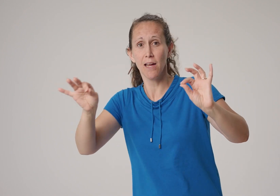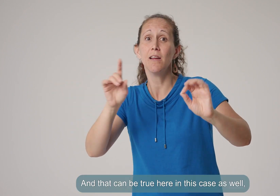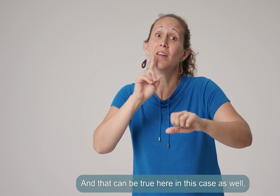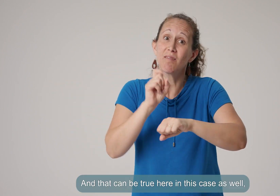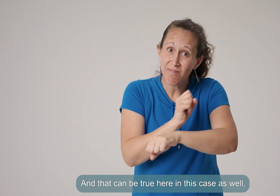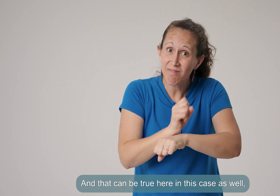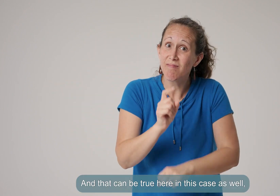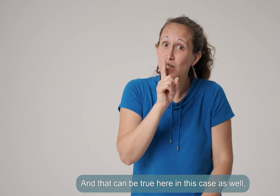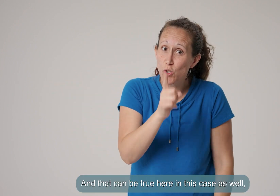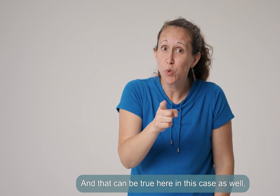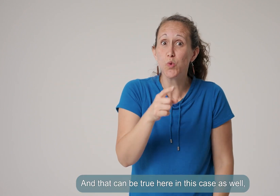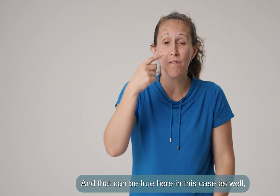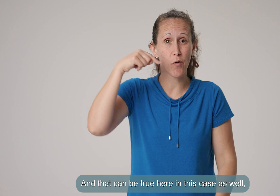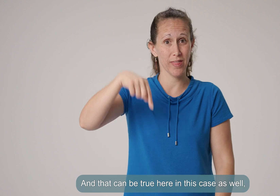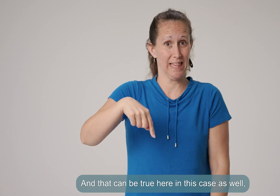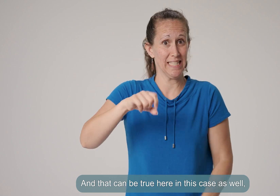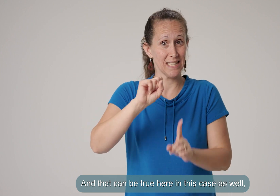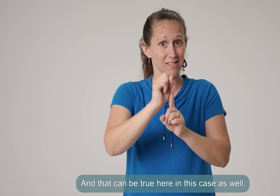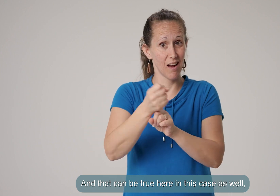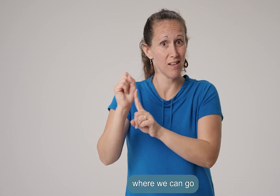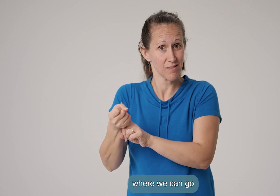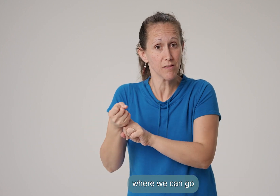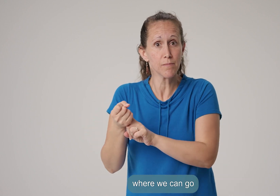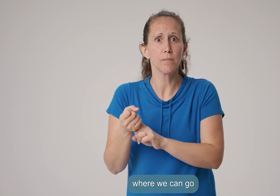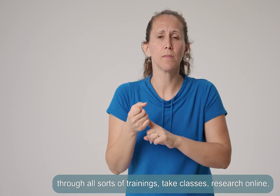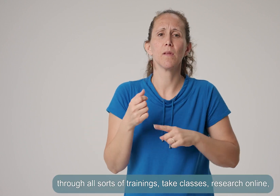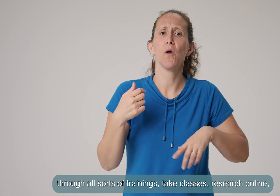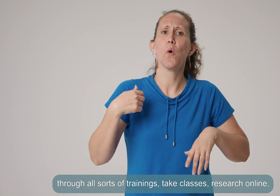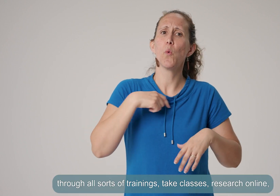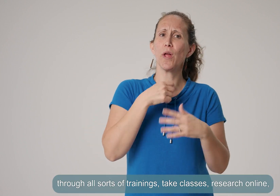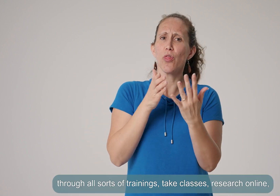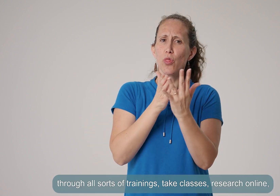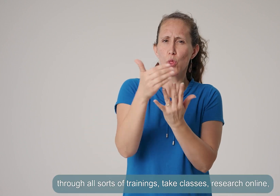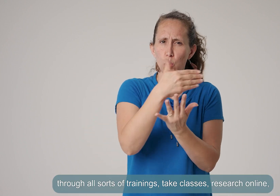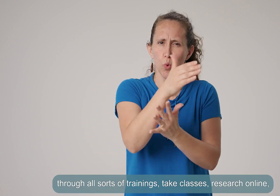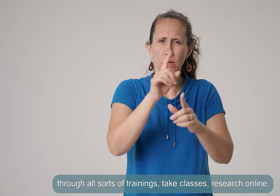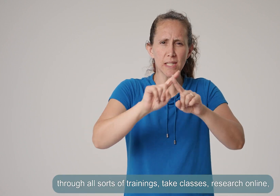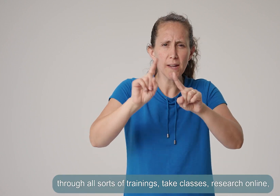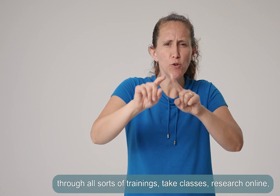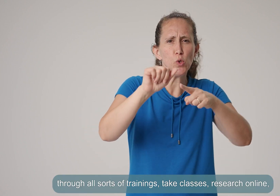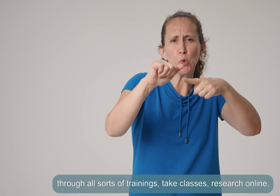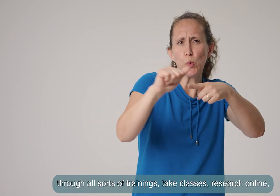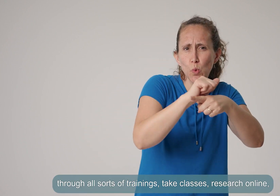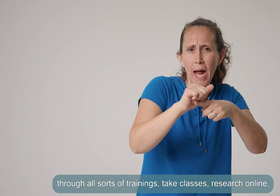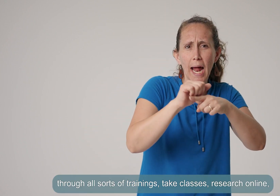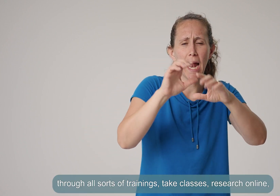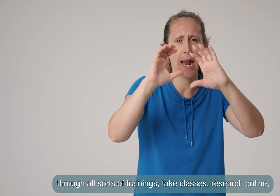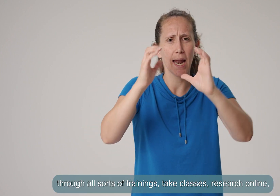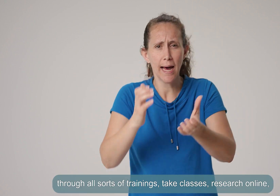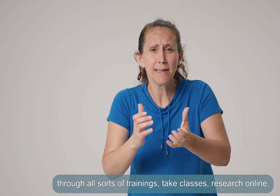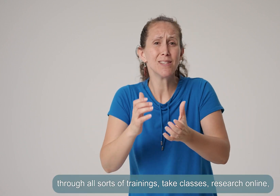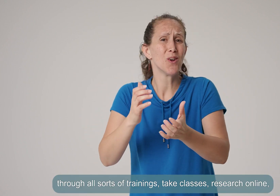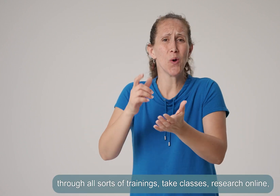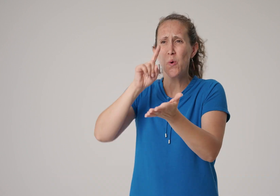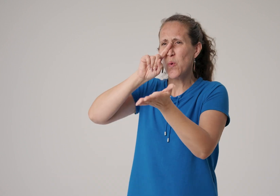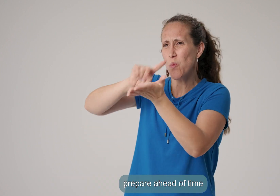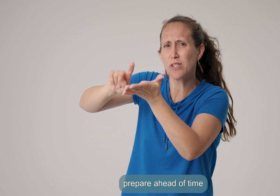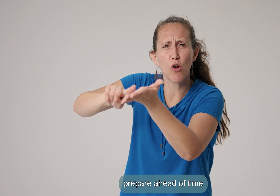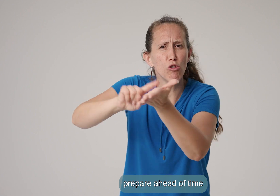And that can be true here in this case as well, where we can go through all sorts of trainings, take classes, research online, prepare ahead